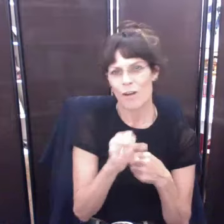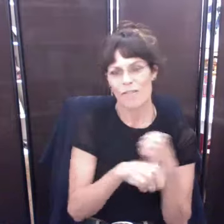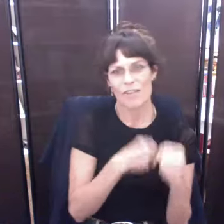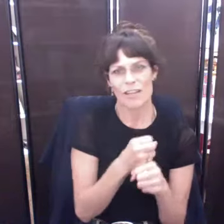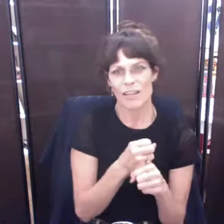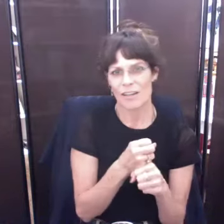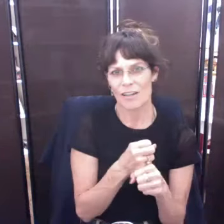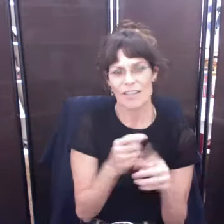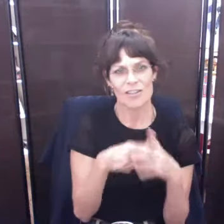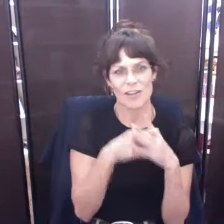off rough.